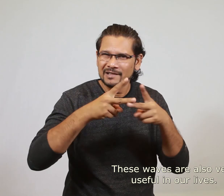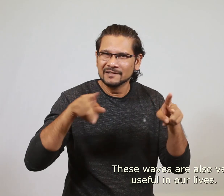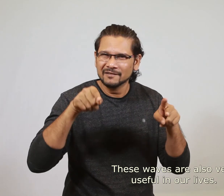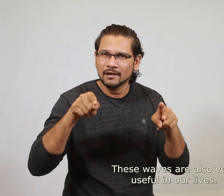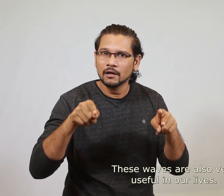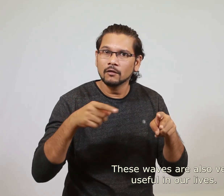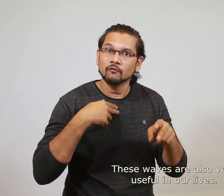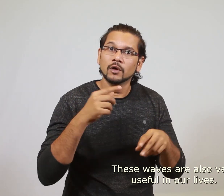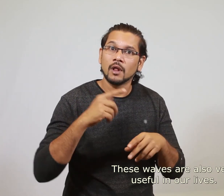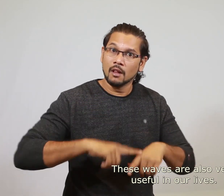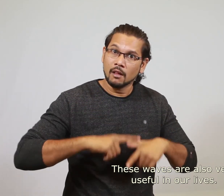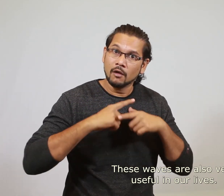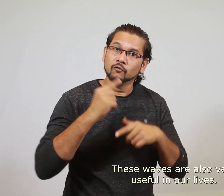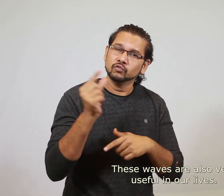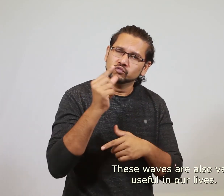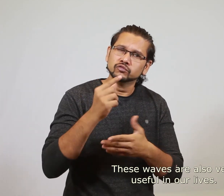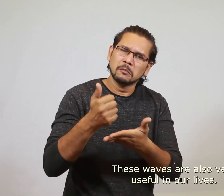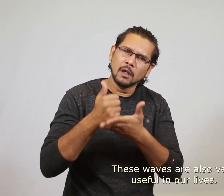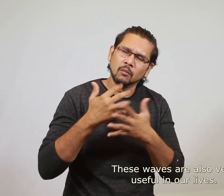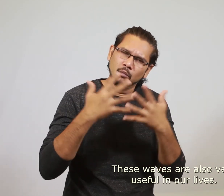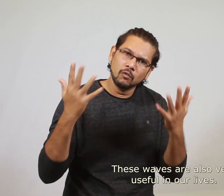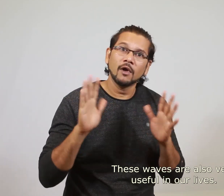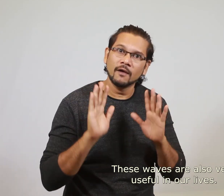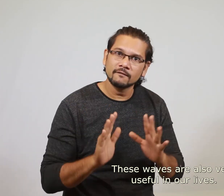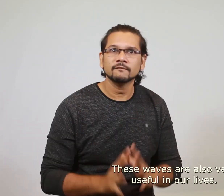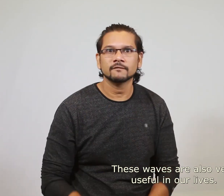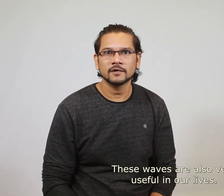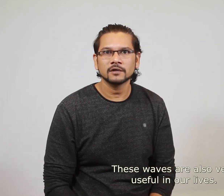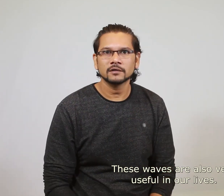These waves are also very useful in our lives.